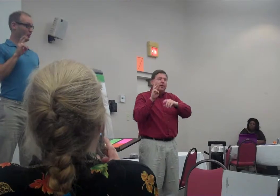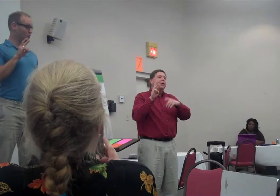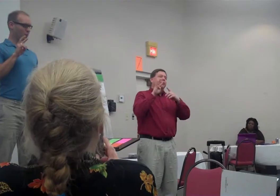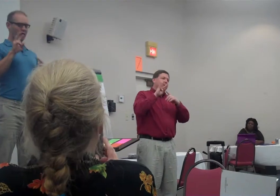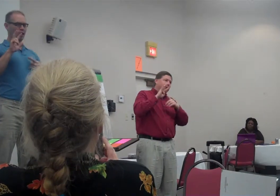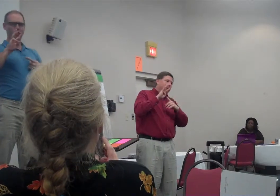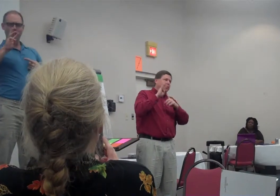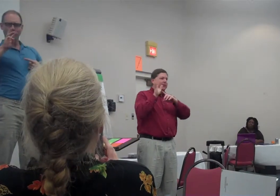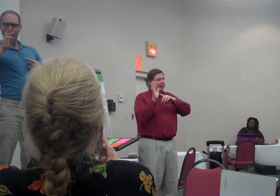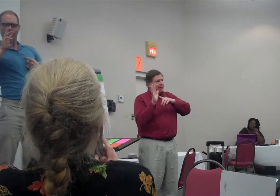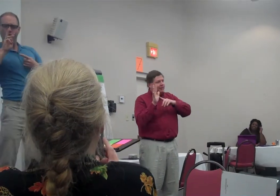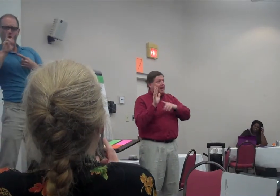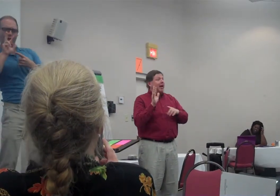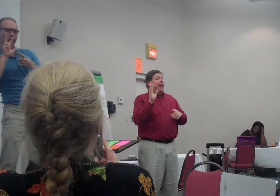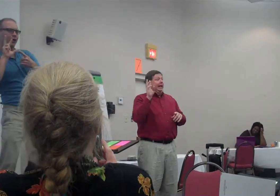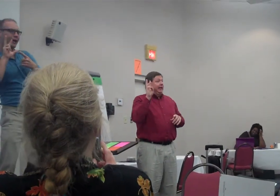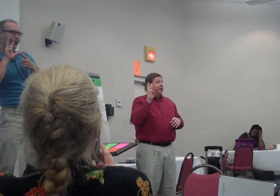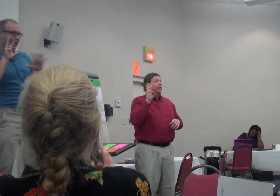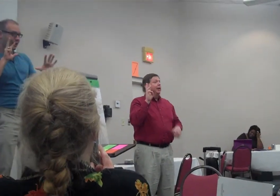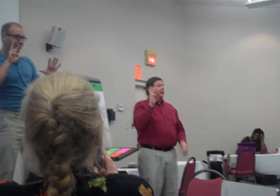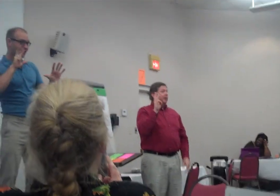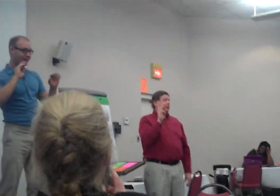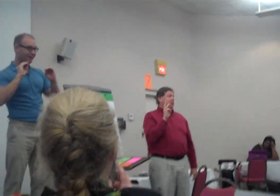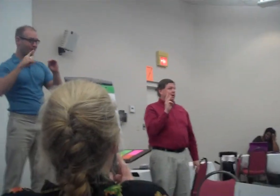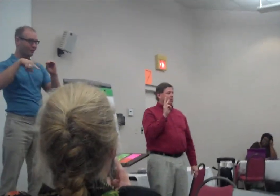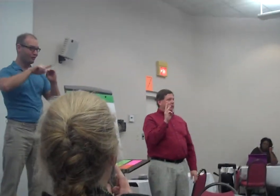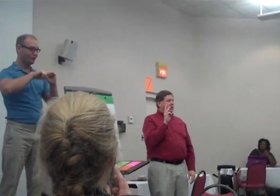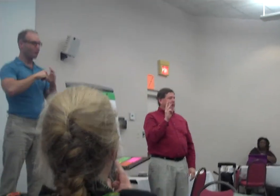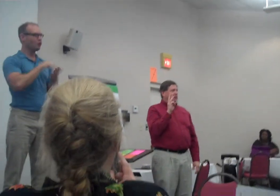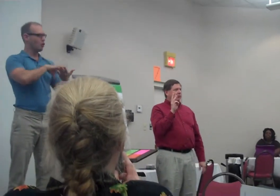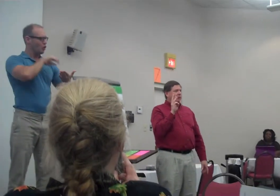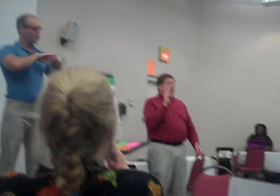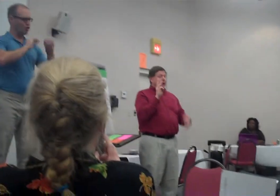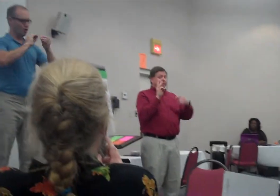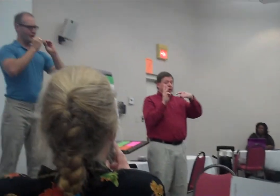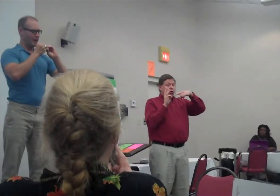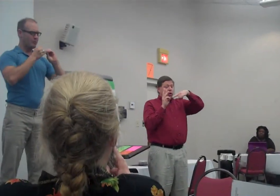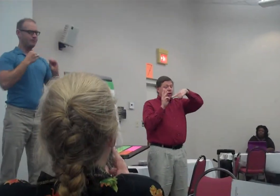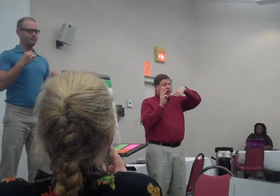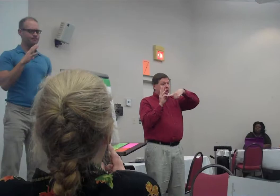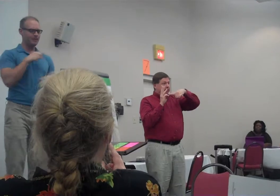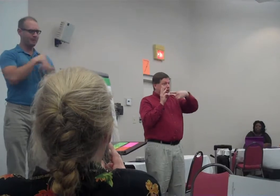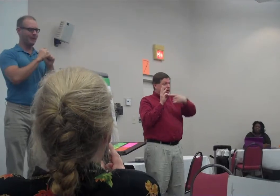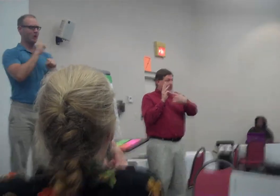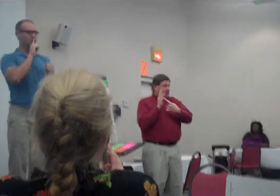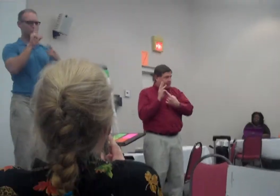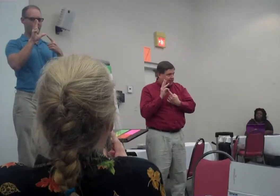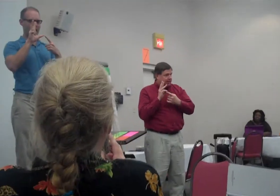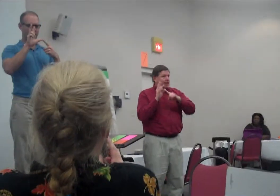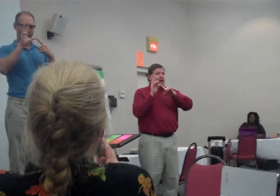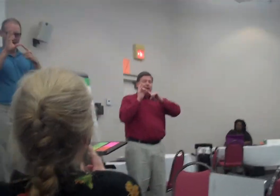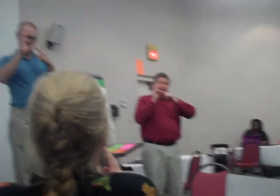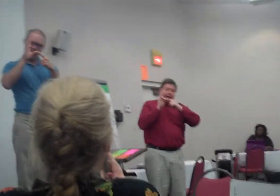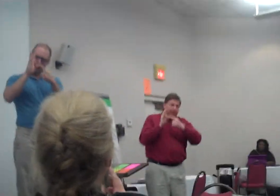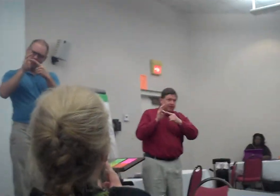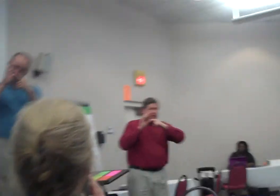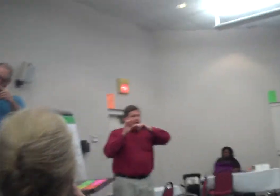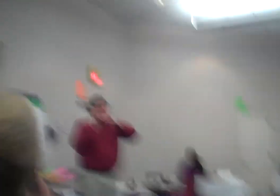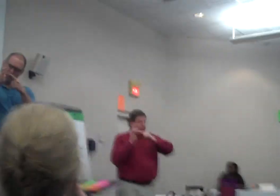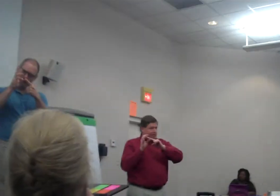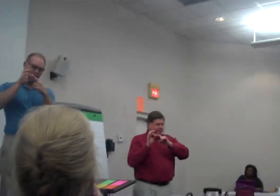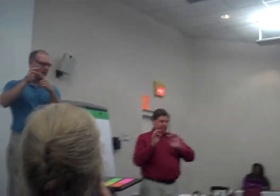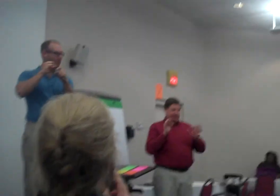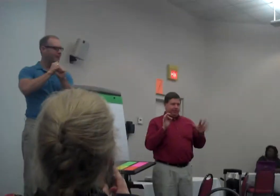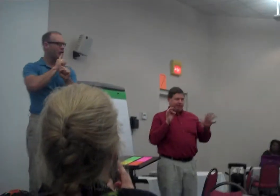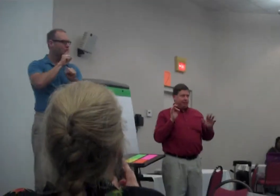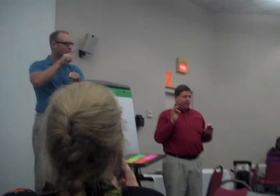3, 4, 5. And when they taught you your numbers, did they teach you, make sure the thumb touches the pinky, and then it